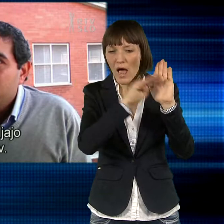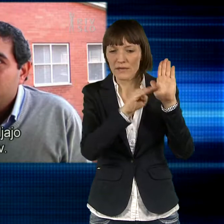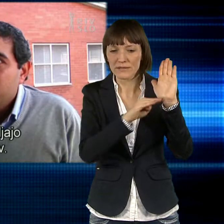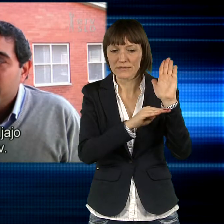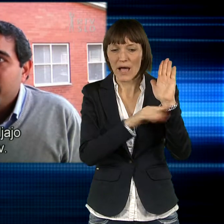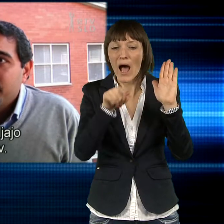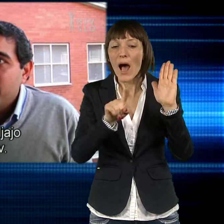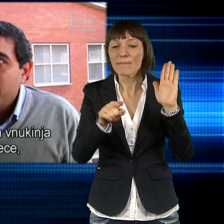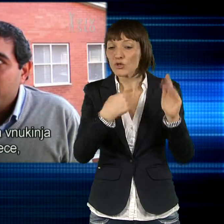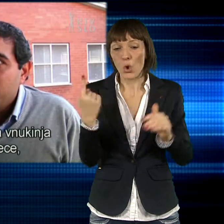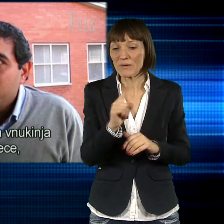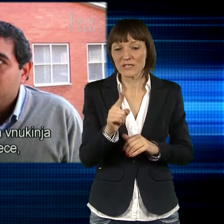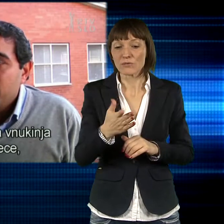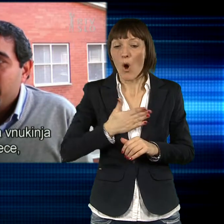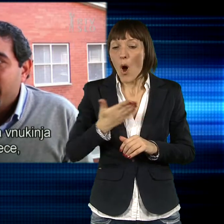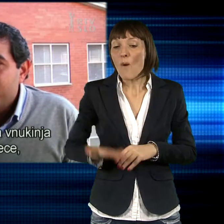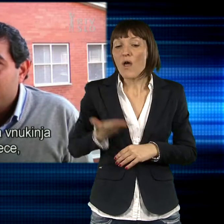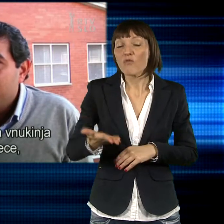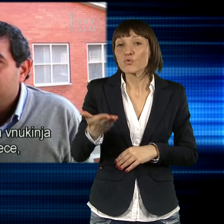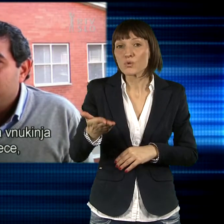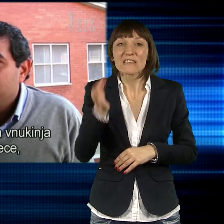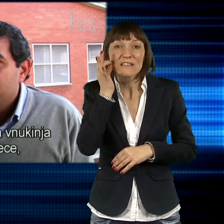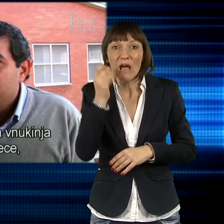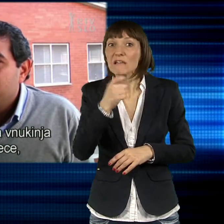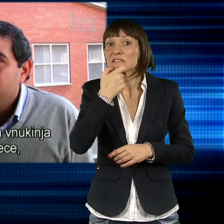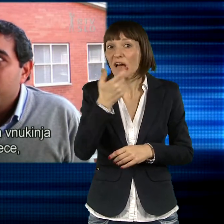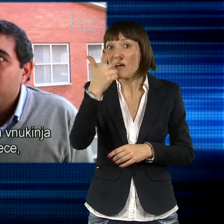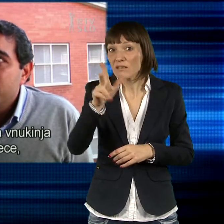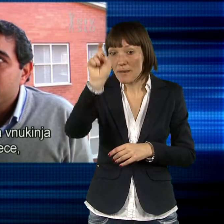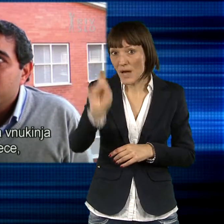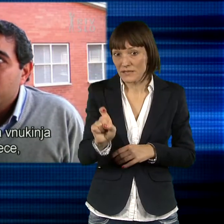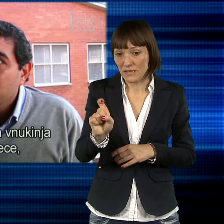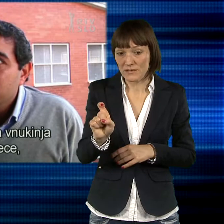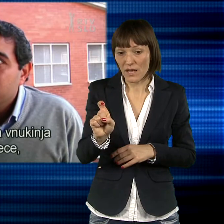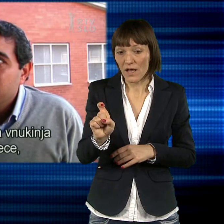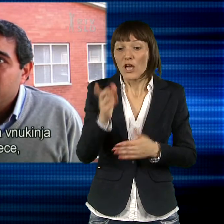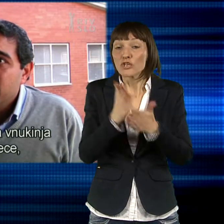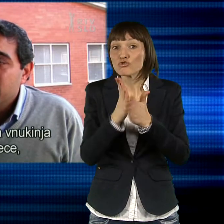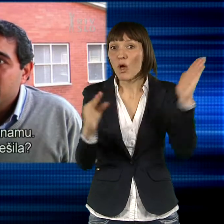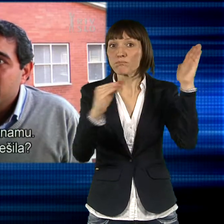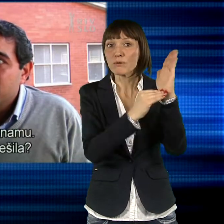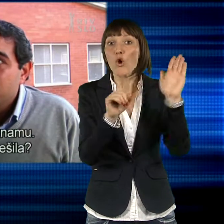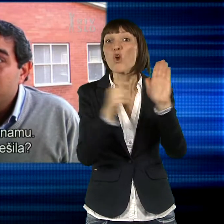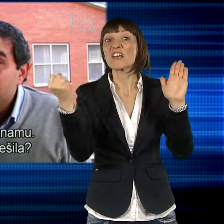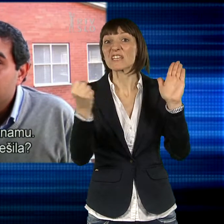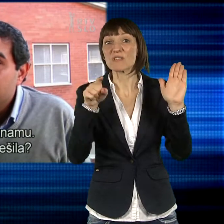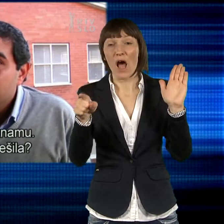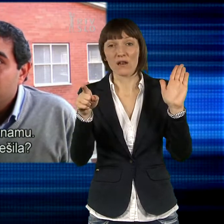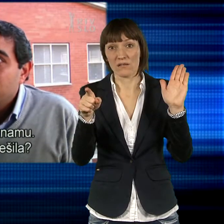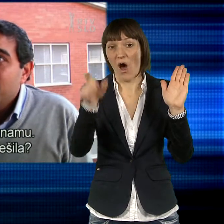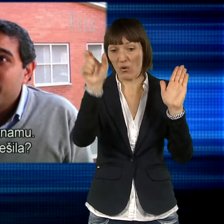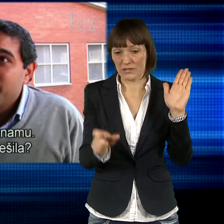people, but we're not criminal people. My grandchild, which were 3 months old when she was